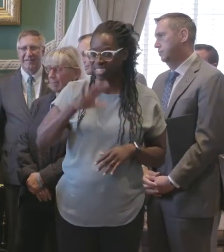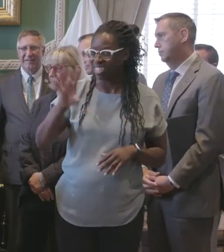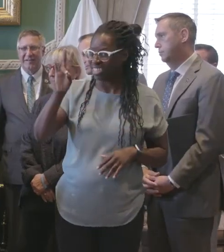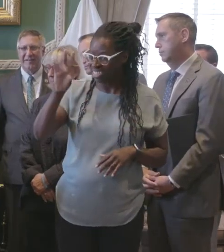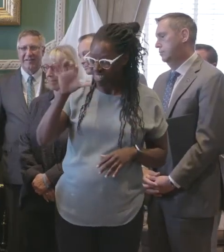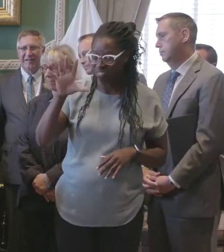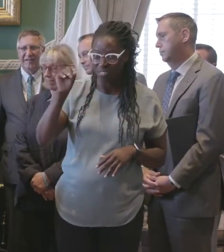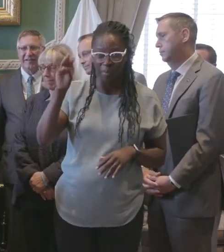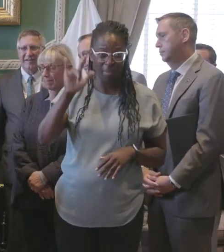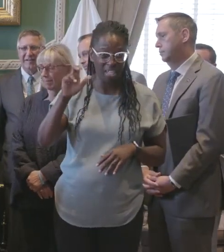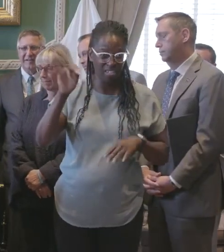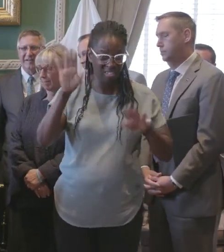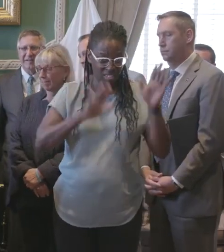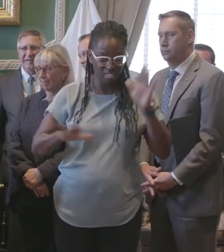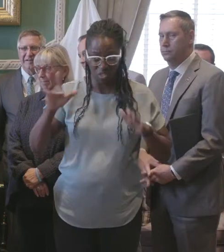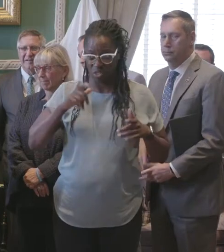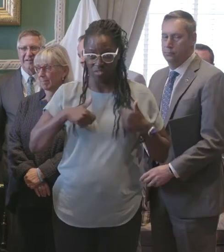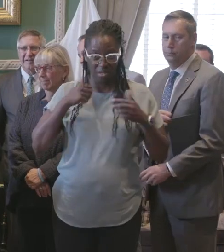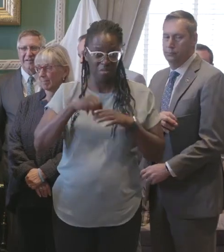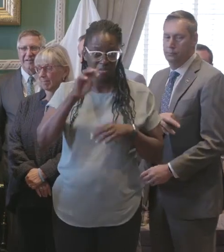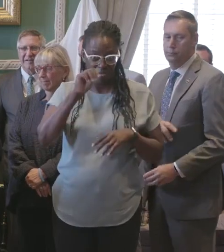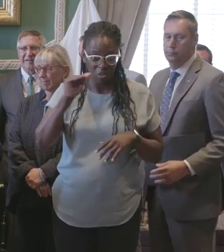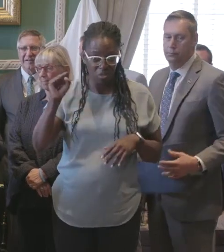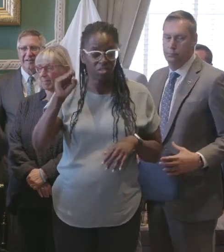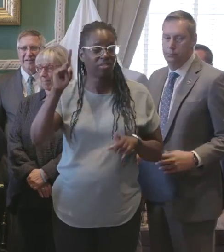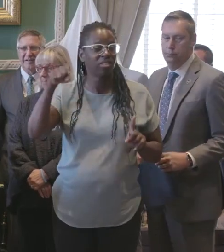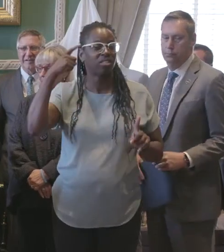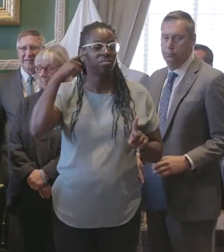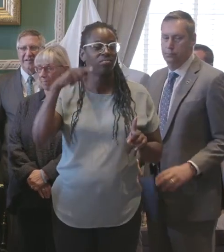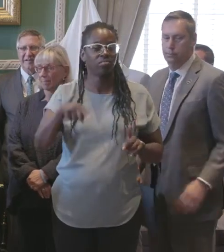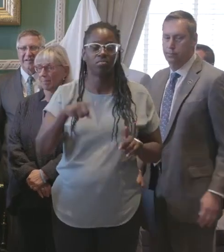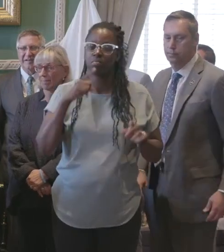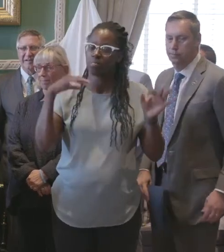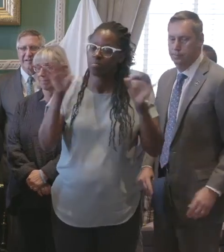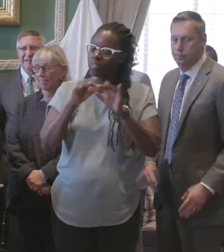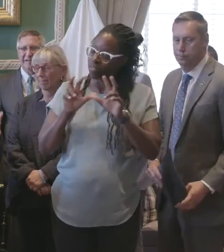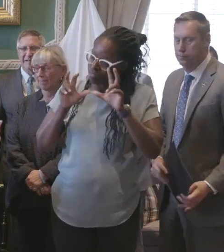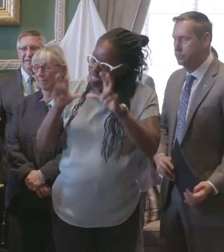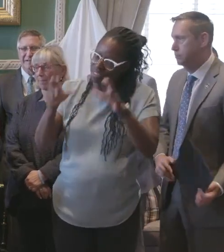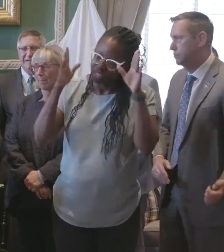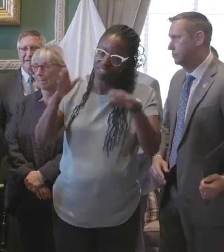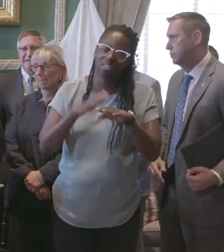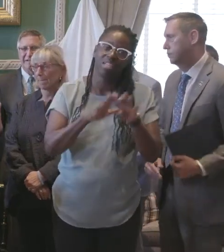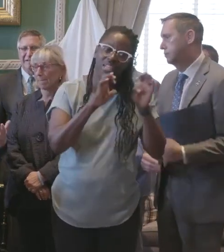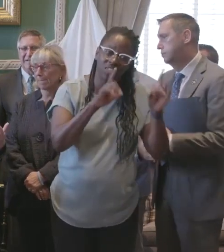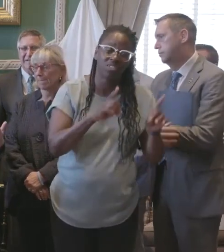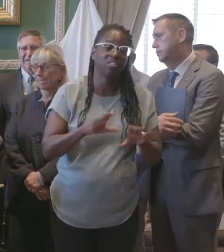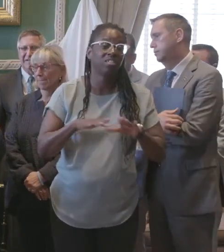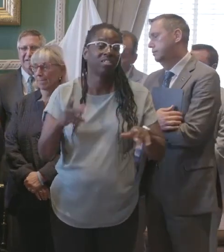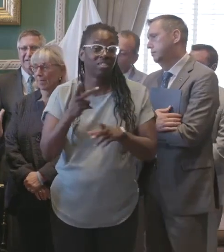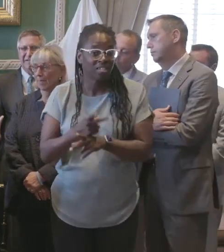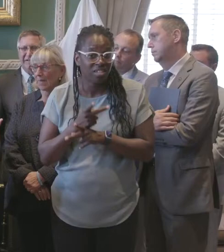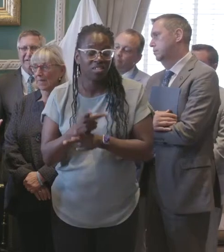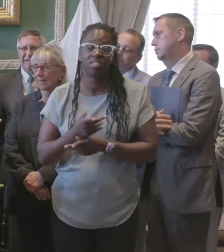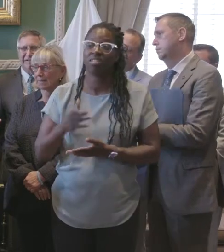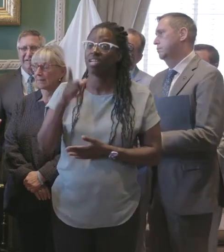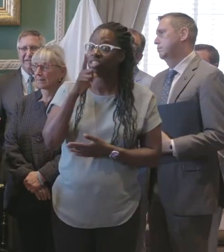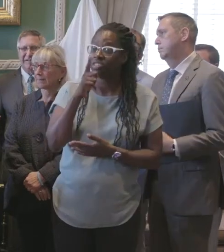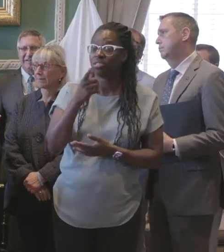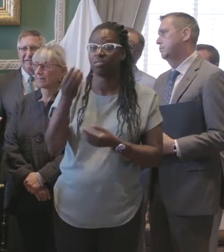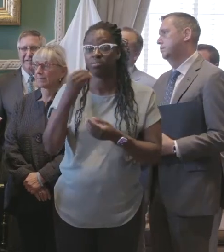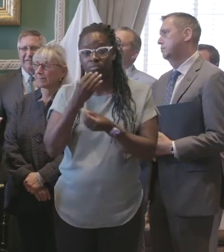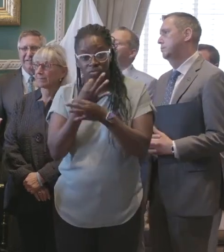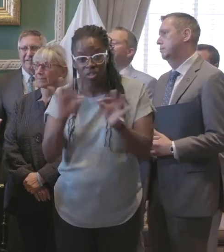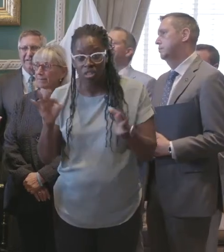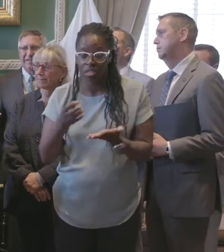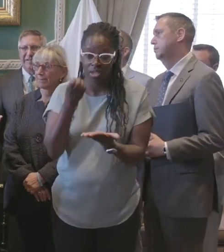making sure that we've made the investments, historic investments, in education, in childcare, in school meals, in mental health, in economic development,